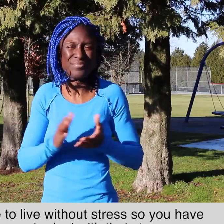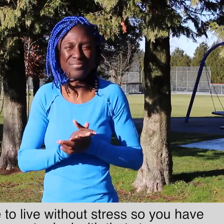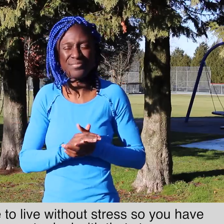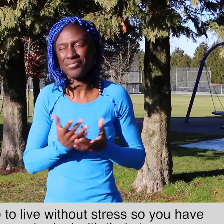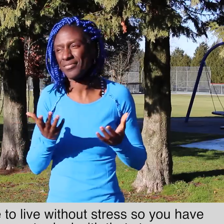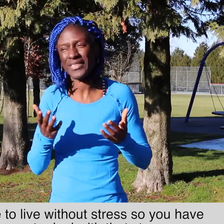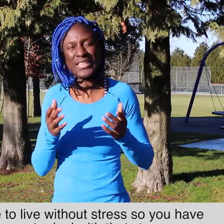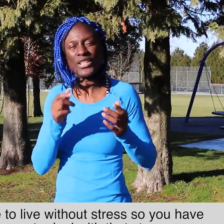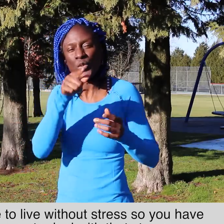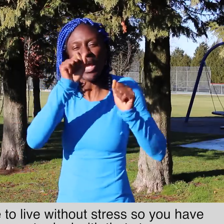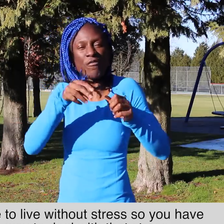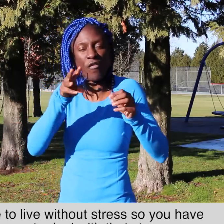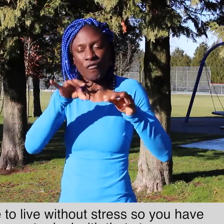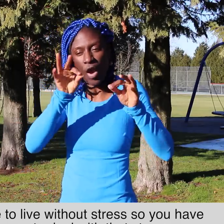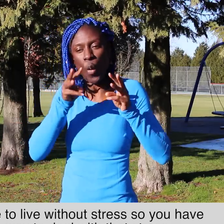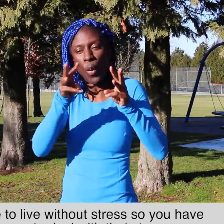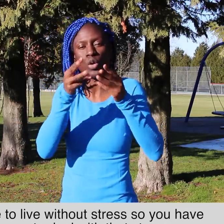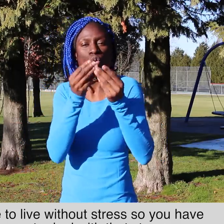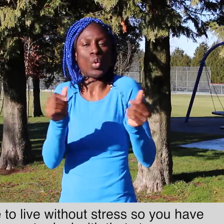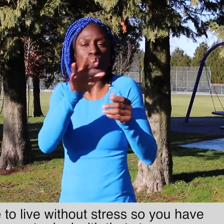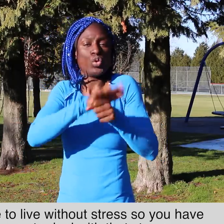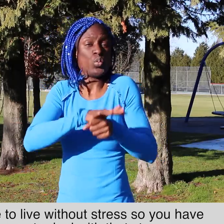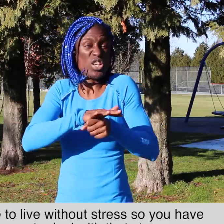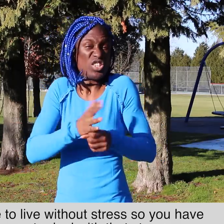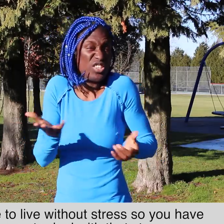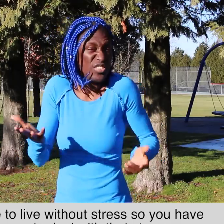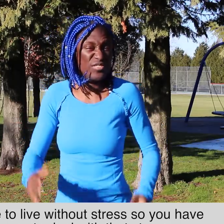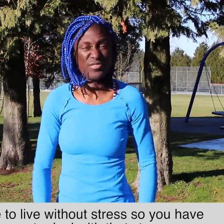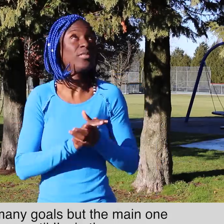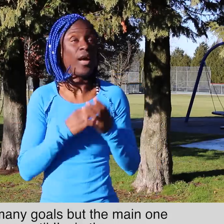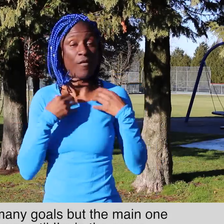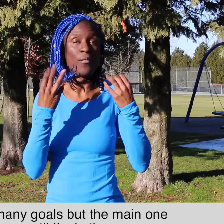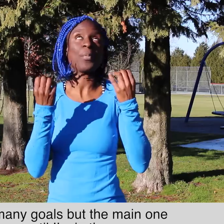stress, so you have to find a way to deal with that stress.